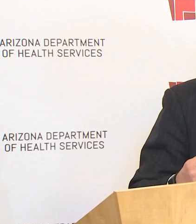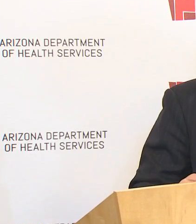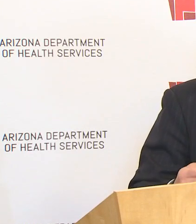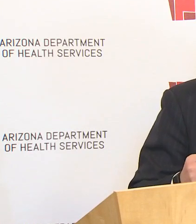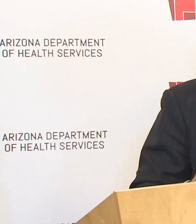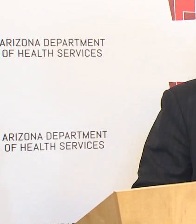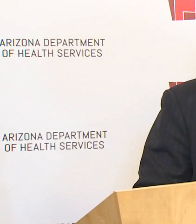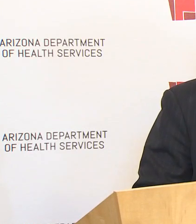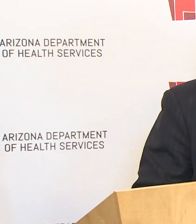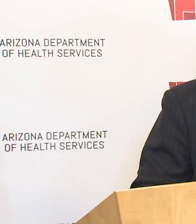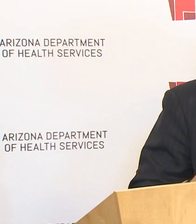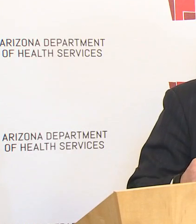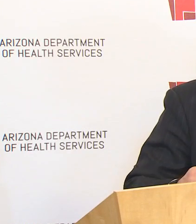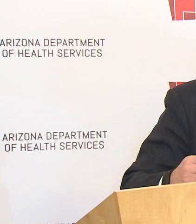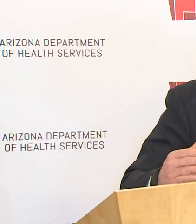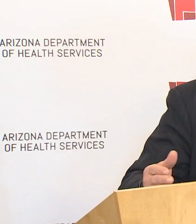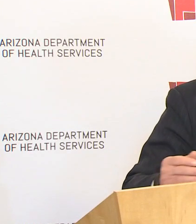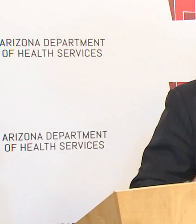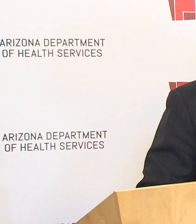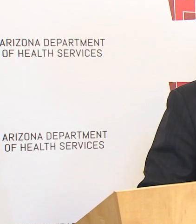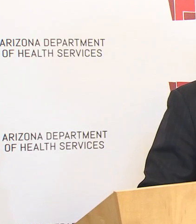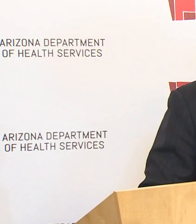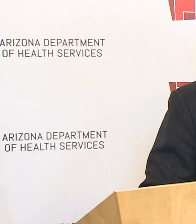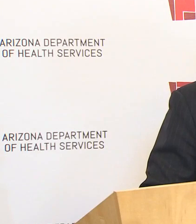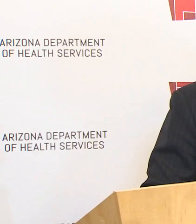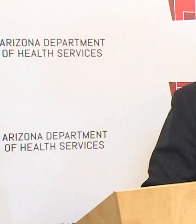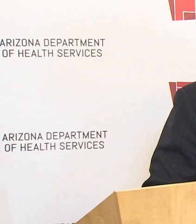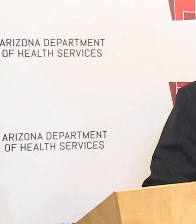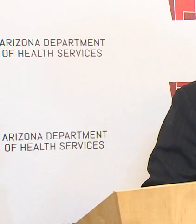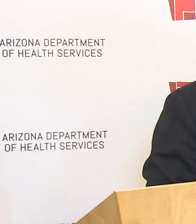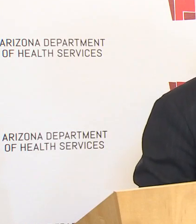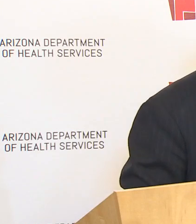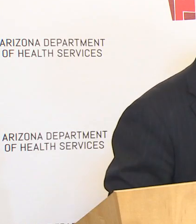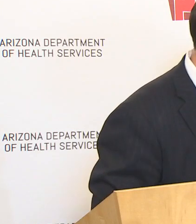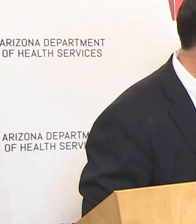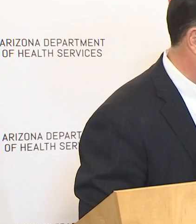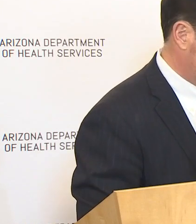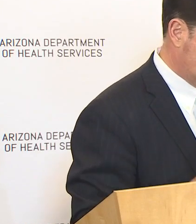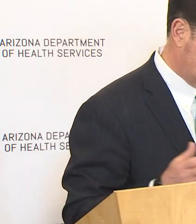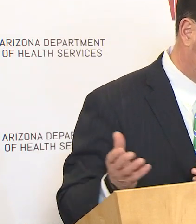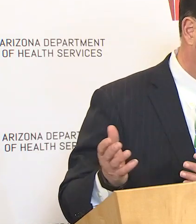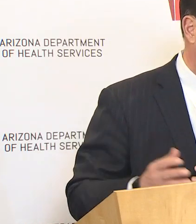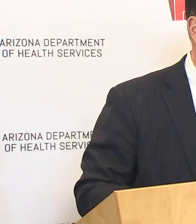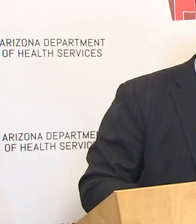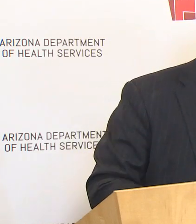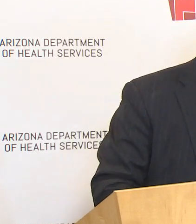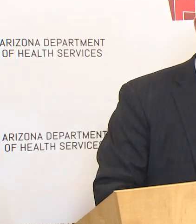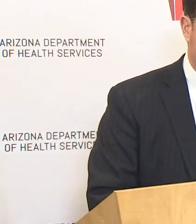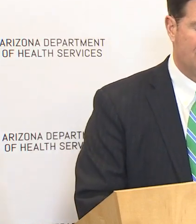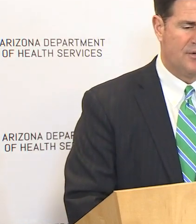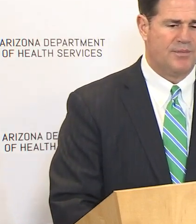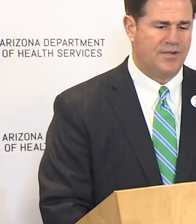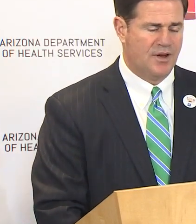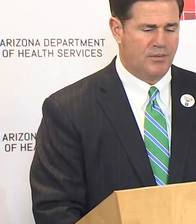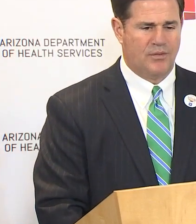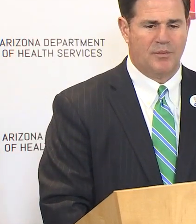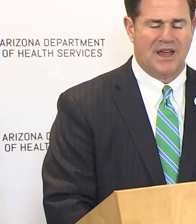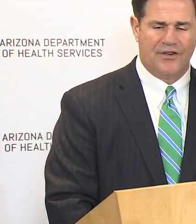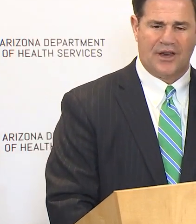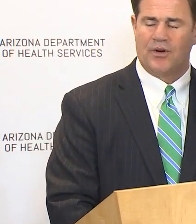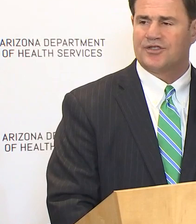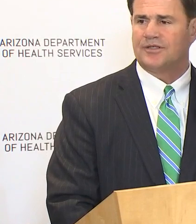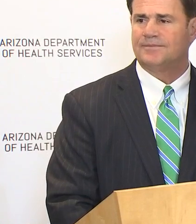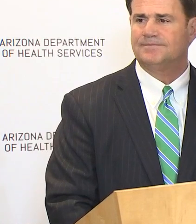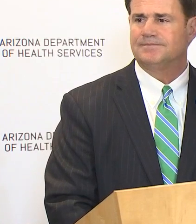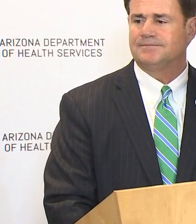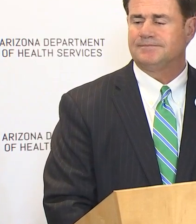underlying conditions over the age of 60. And why don't you answer the